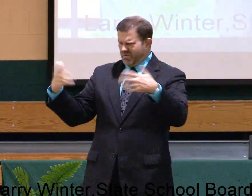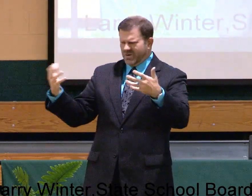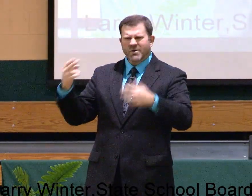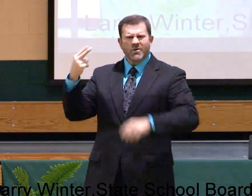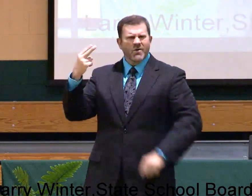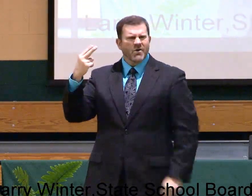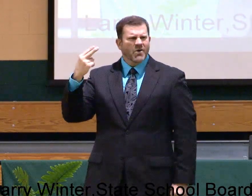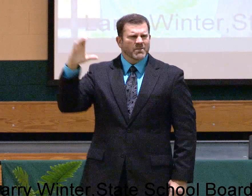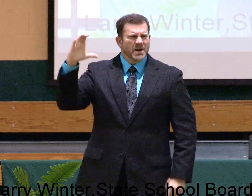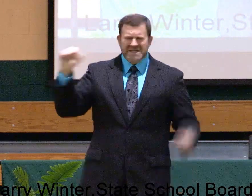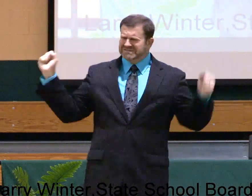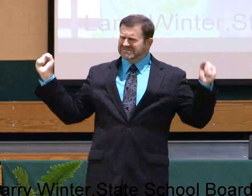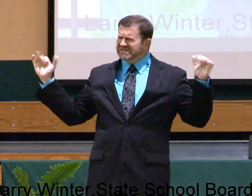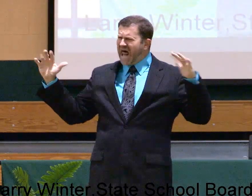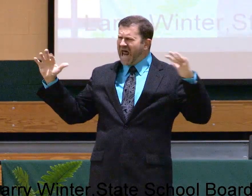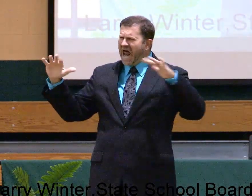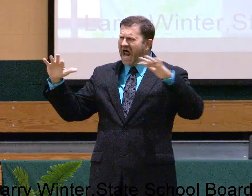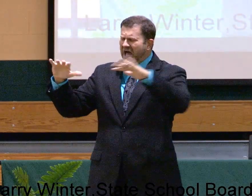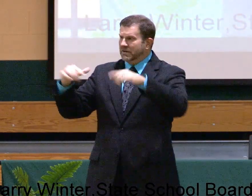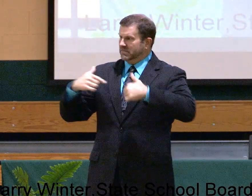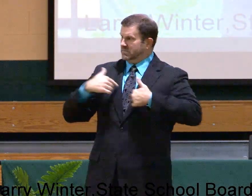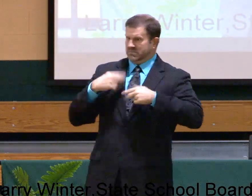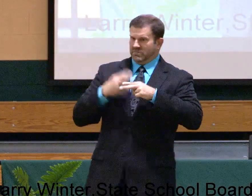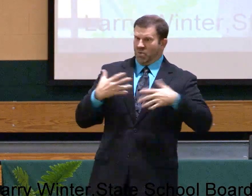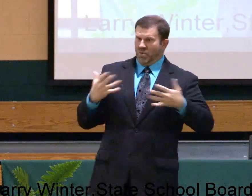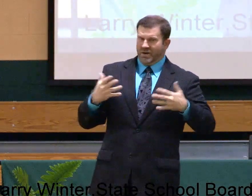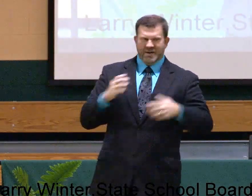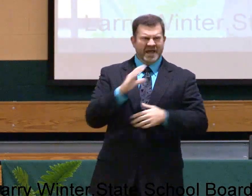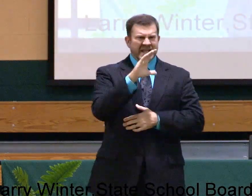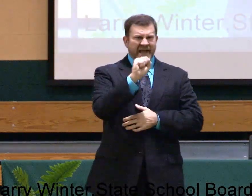I call it the overpopulation of Cave Spring, because